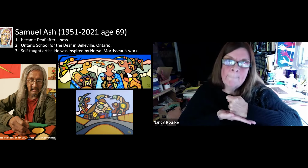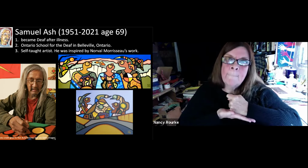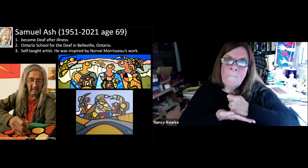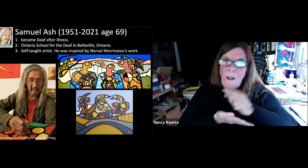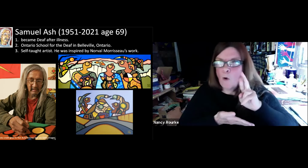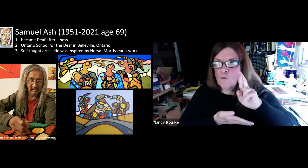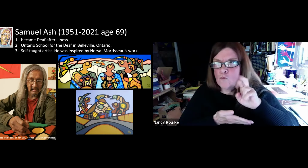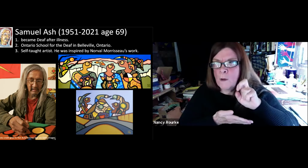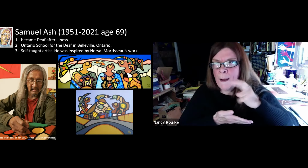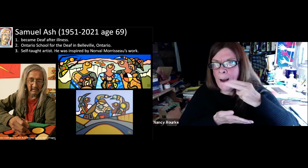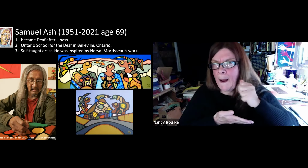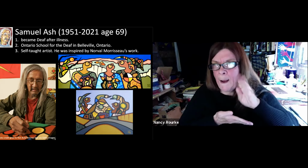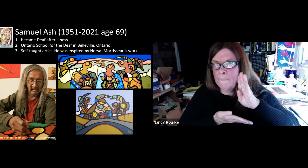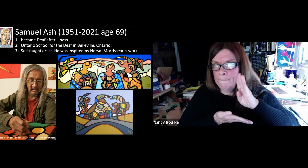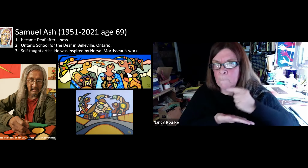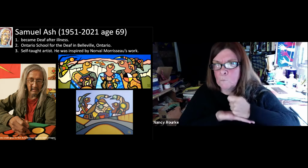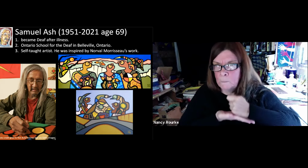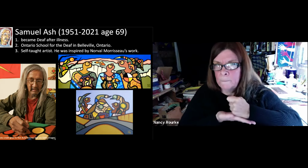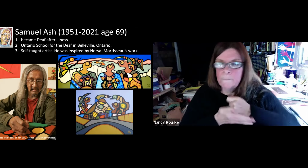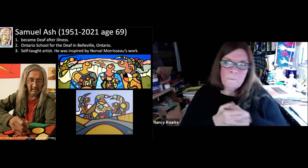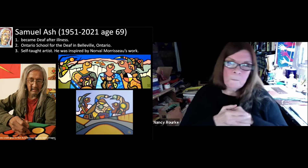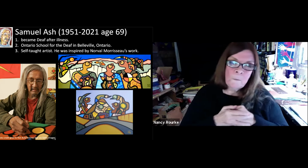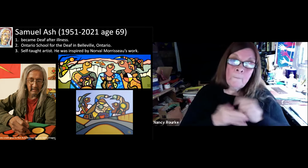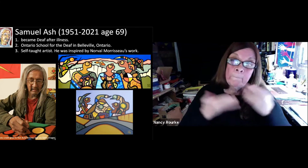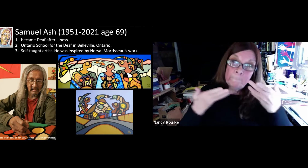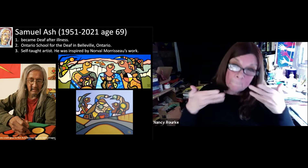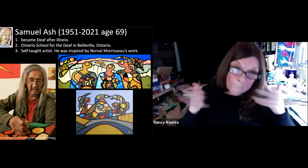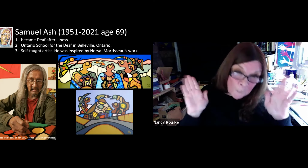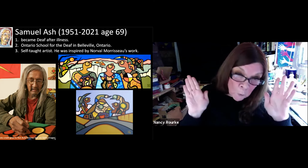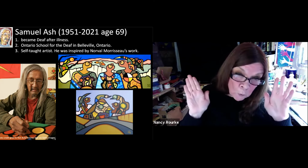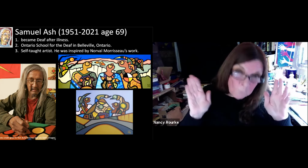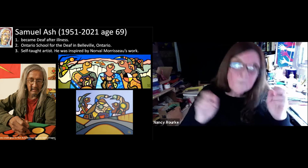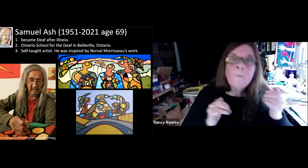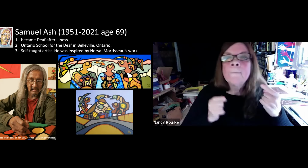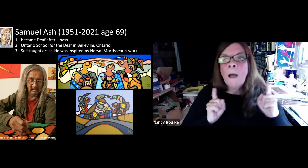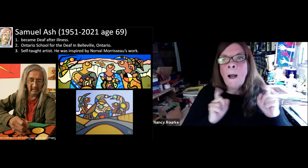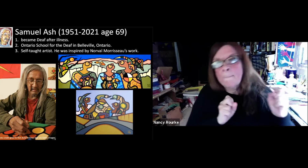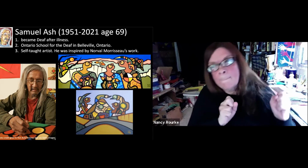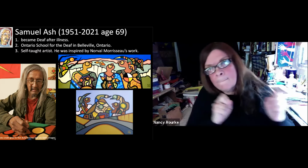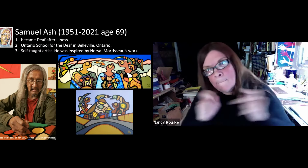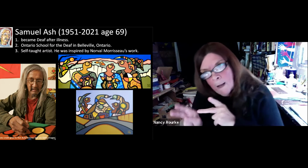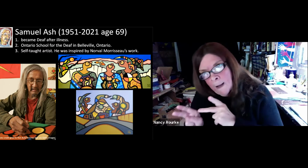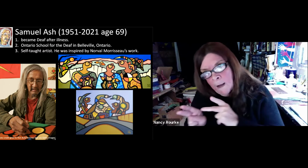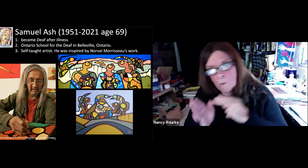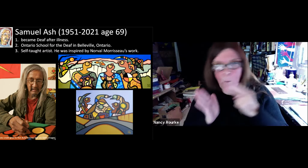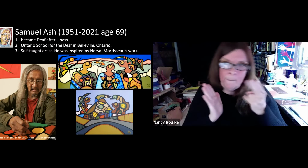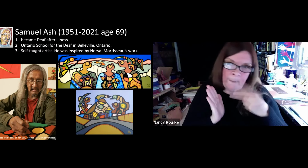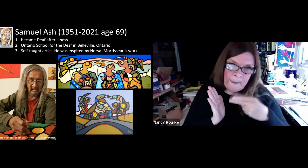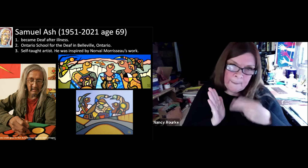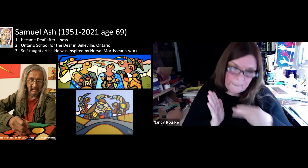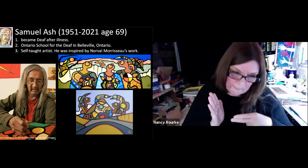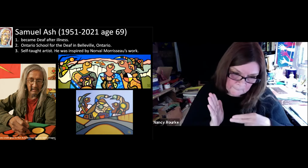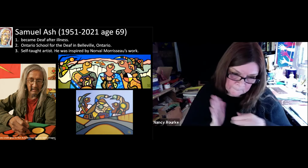He enrolled in treatment. A rehabilitation program. And when he finished with that